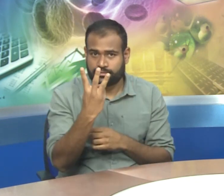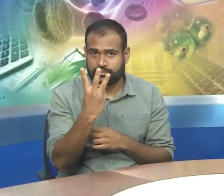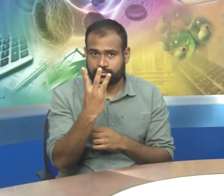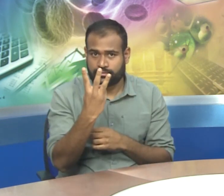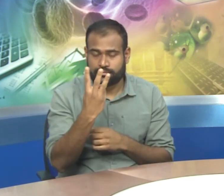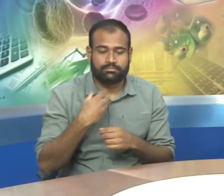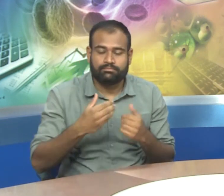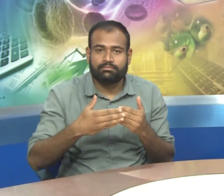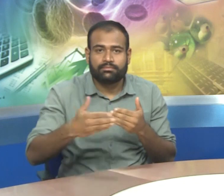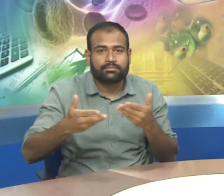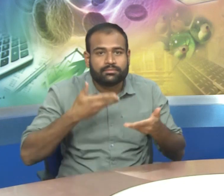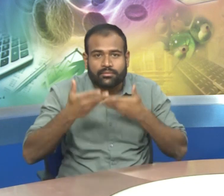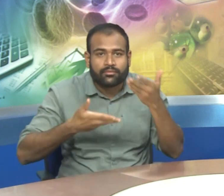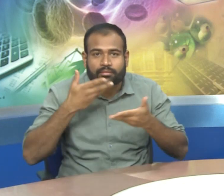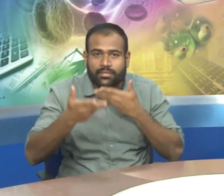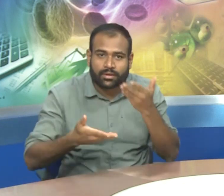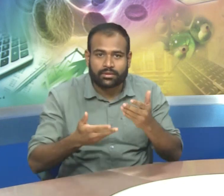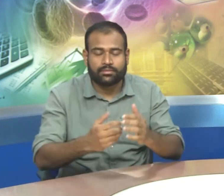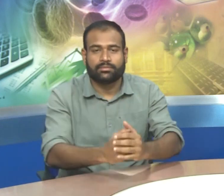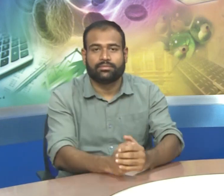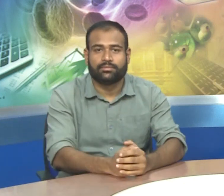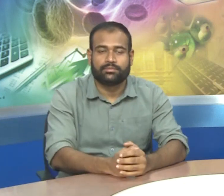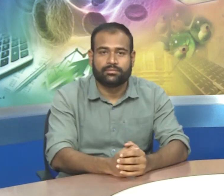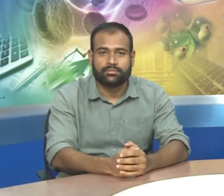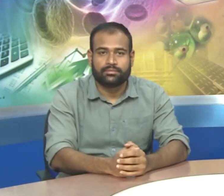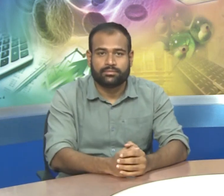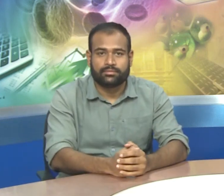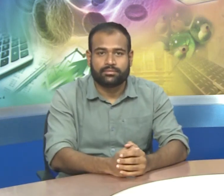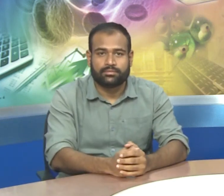Video Part 3. Let us begin.